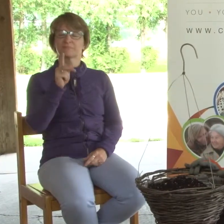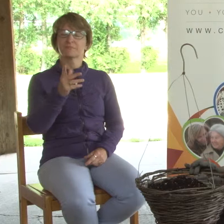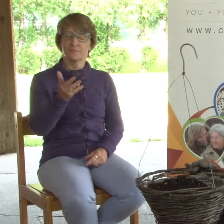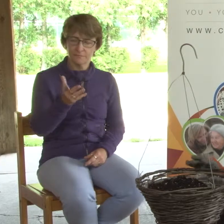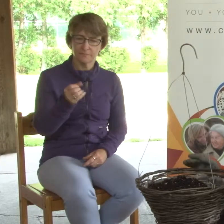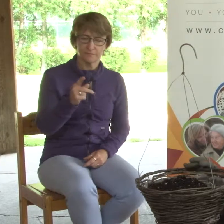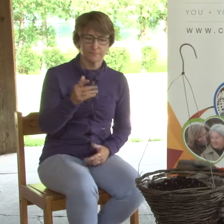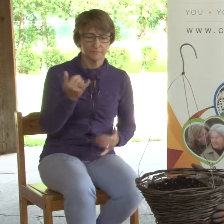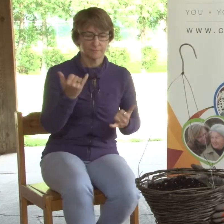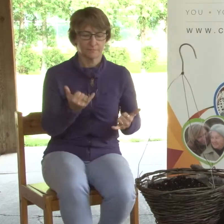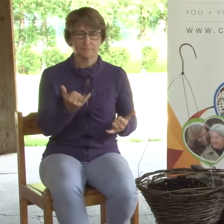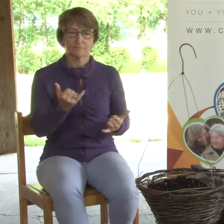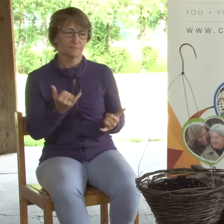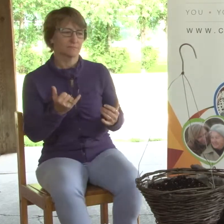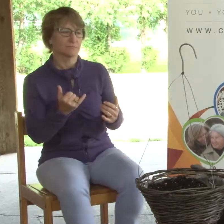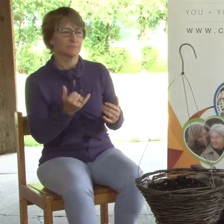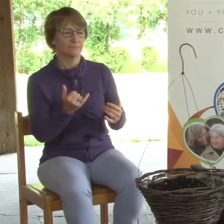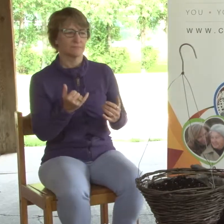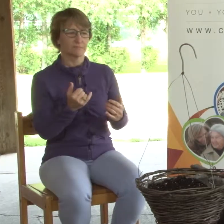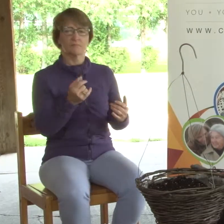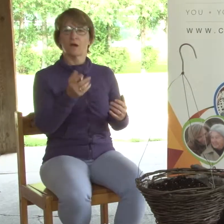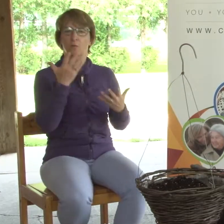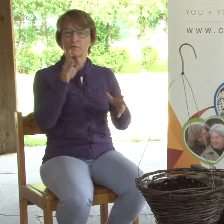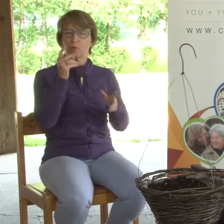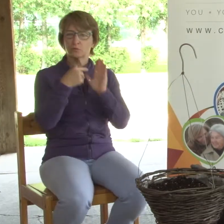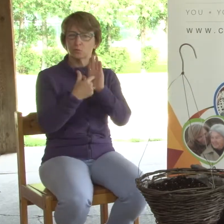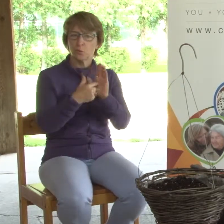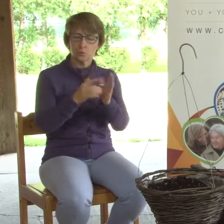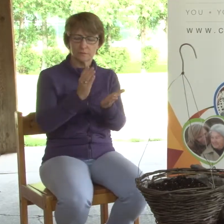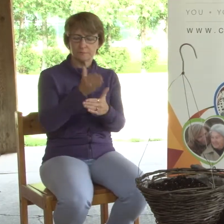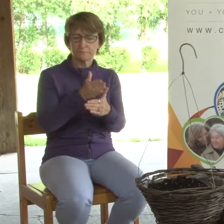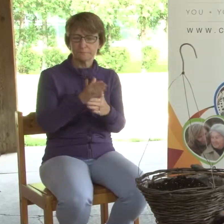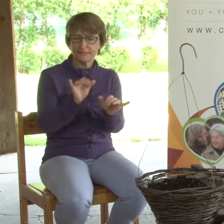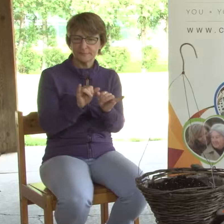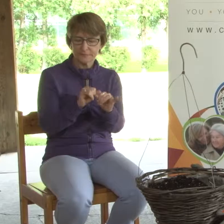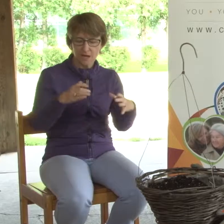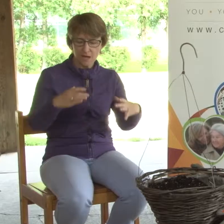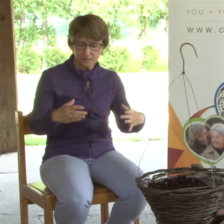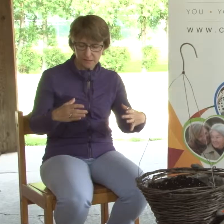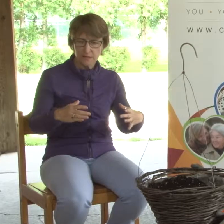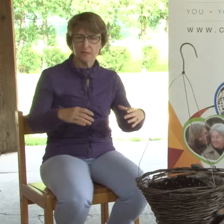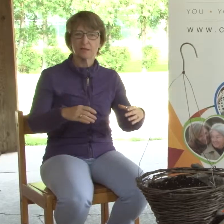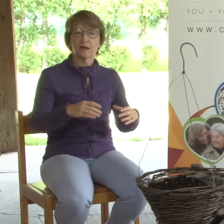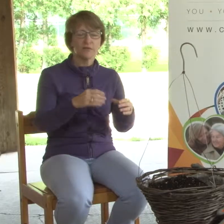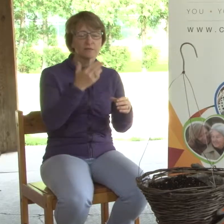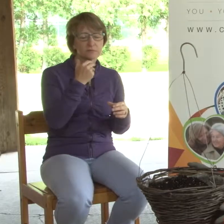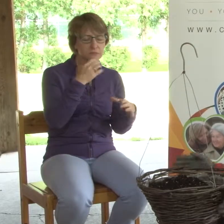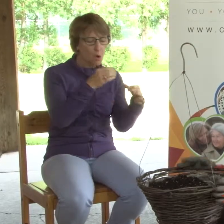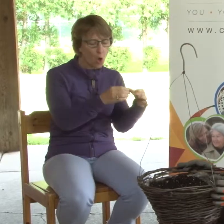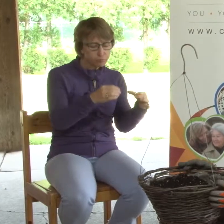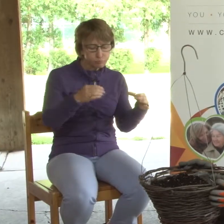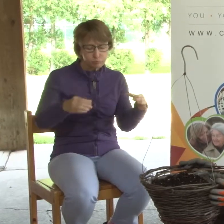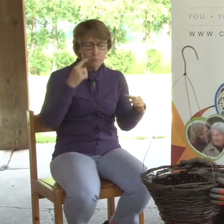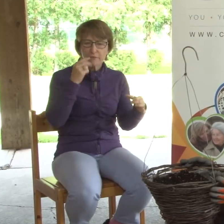Okay, now you've been out and you've seen how we planted a medium size and a small container for herbs.